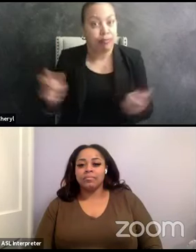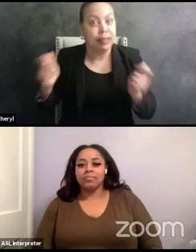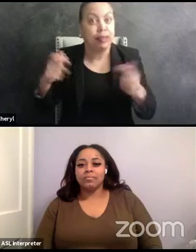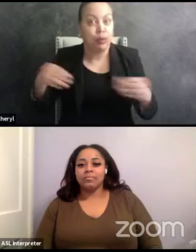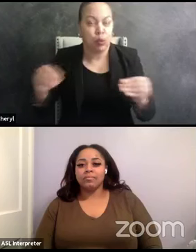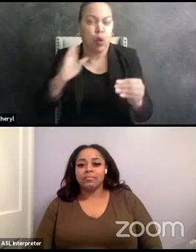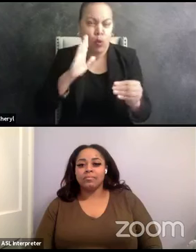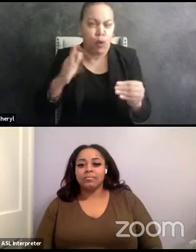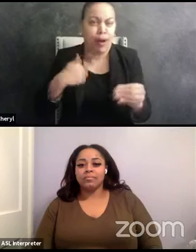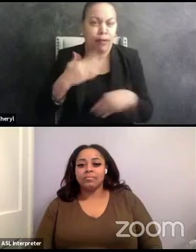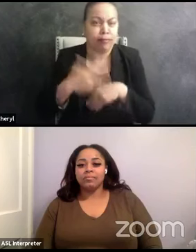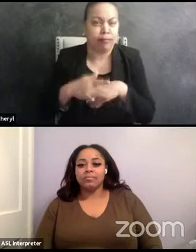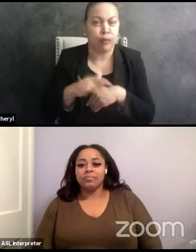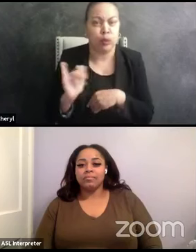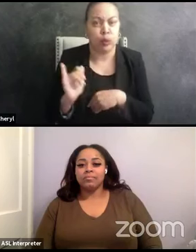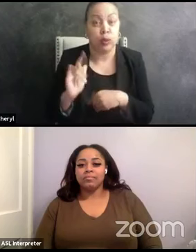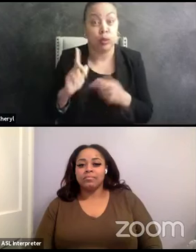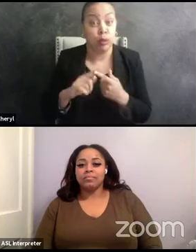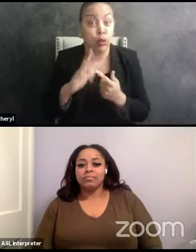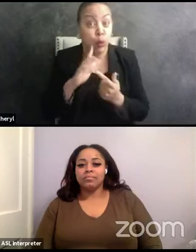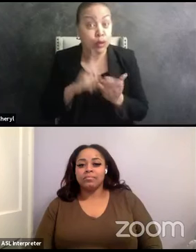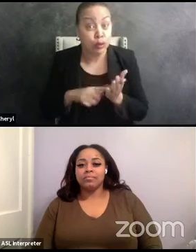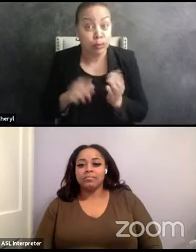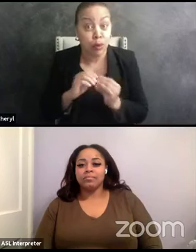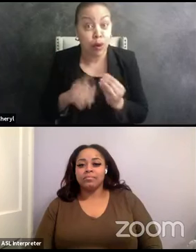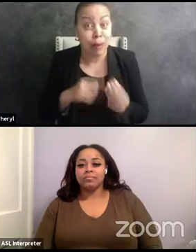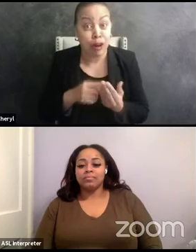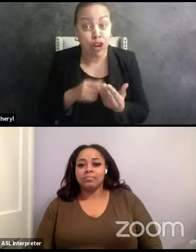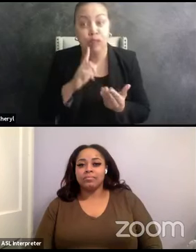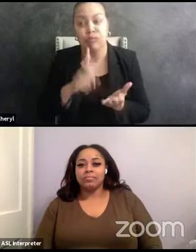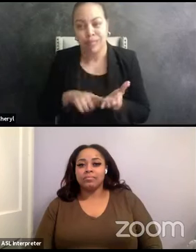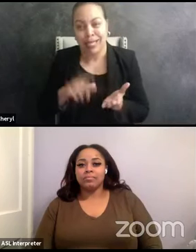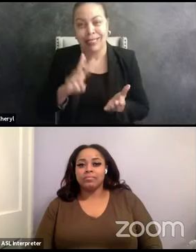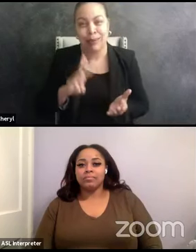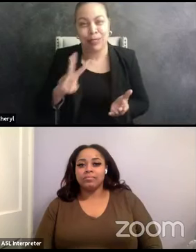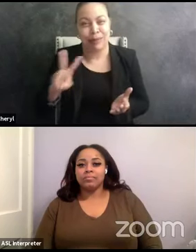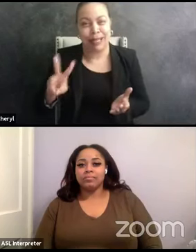information on Ijeoma Oluo, please visit her website at